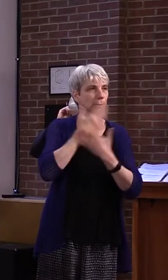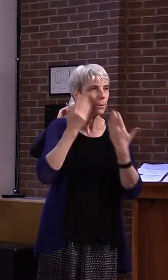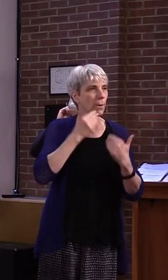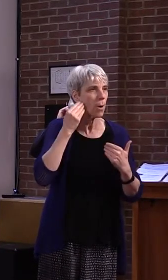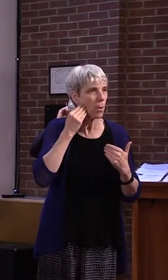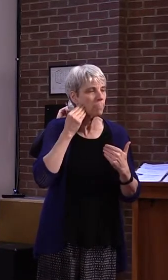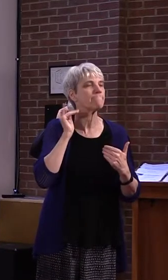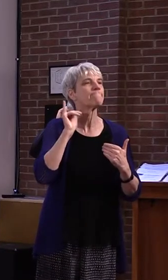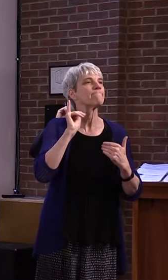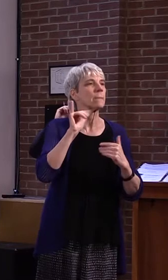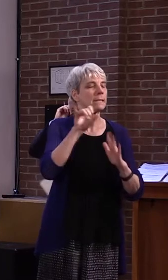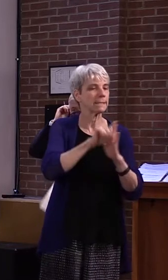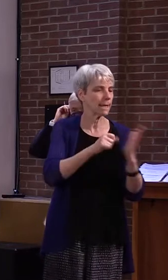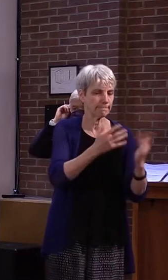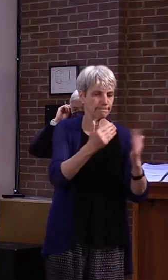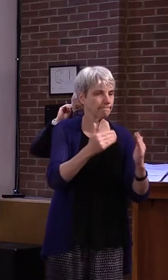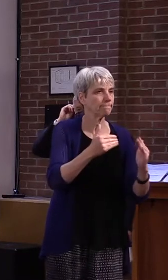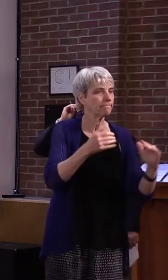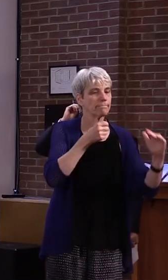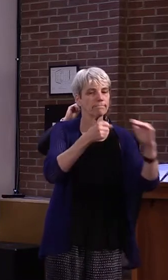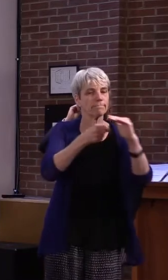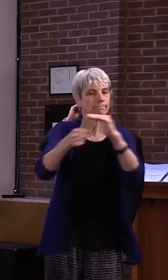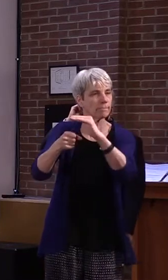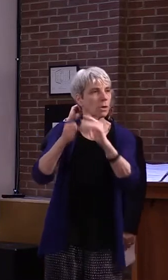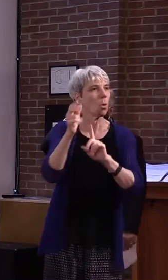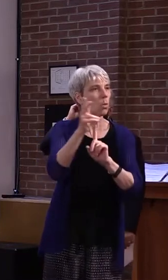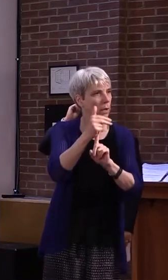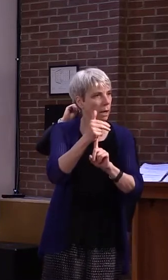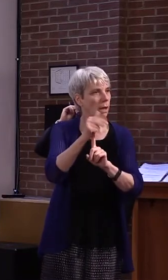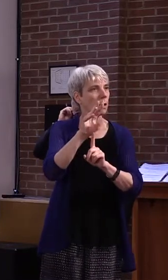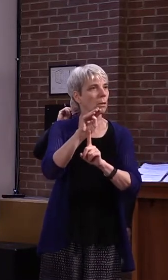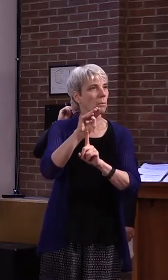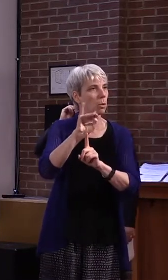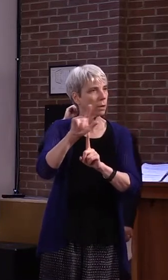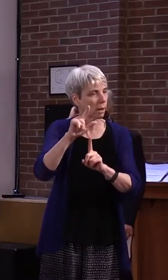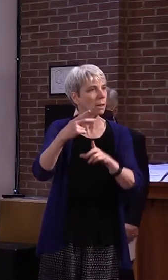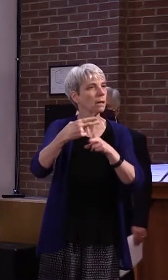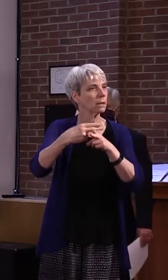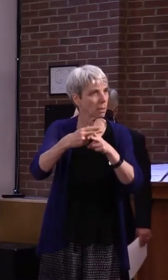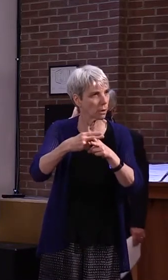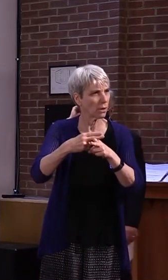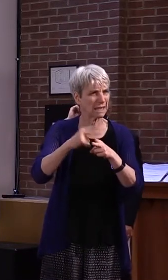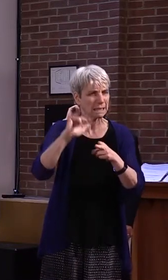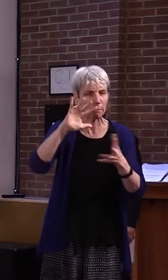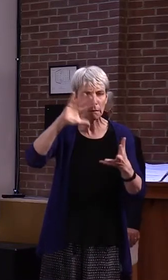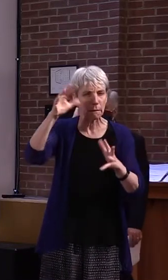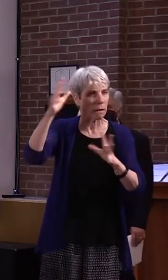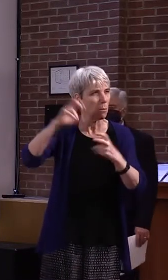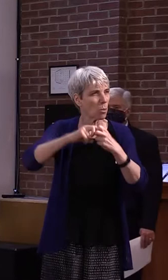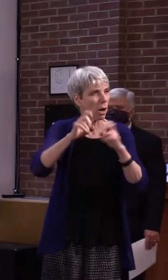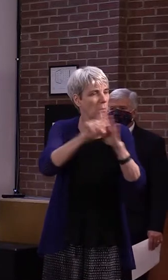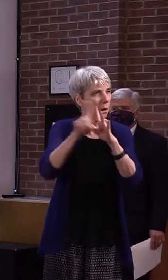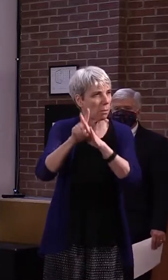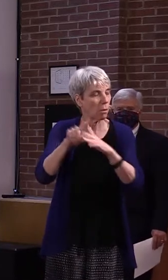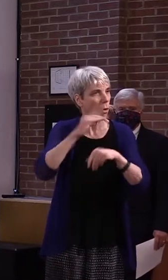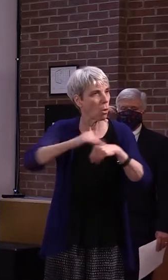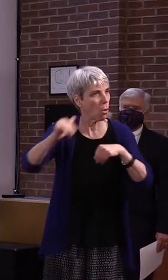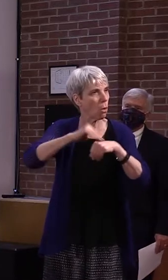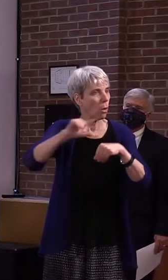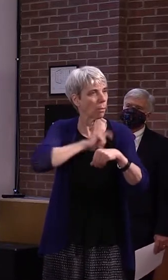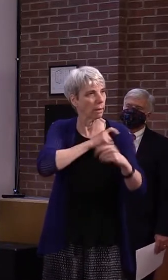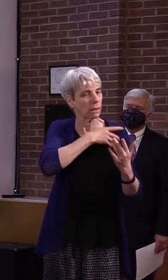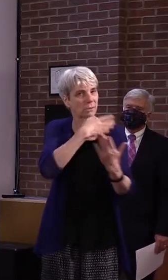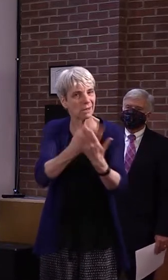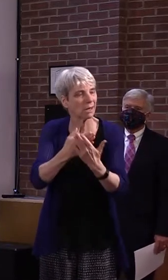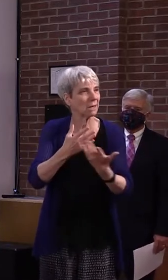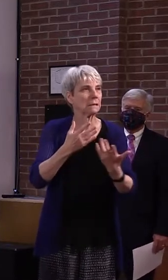expect? Yeah, you know, I may refer to Commissioner Sherling this, because I did ask that he